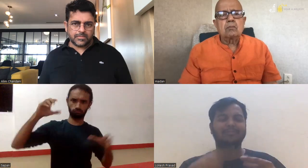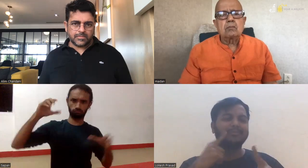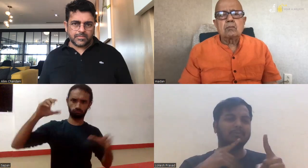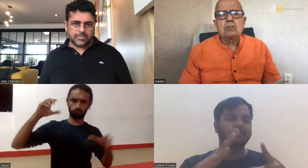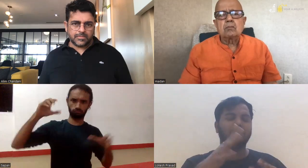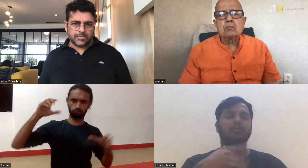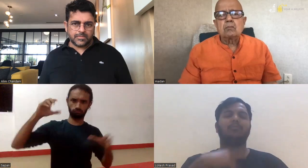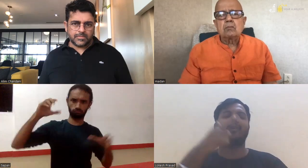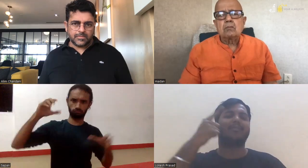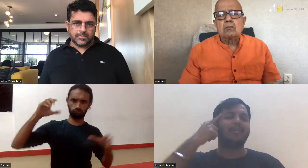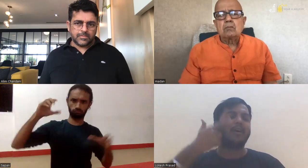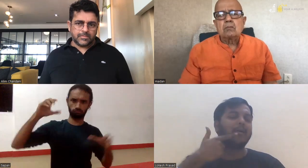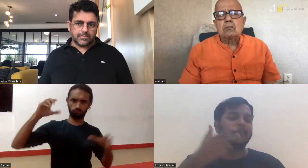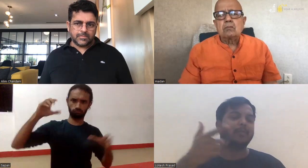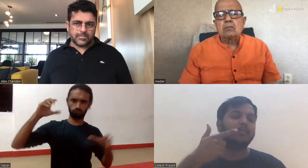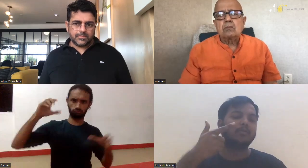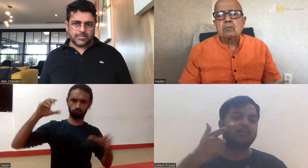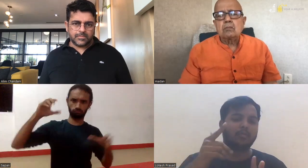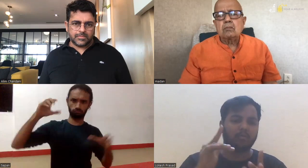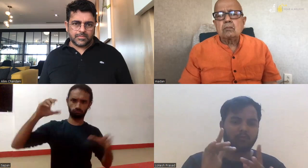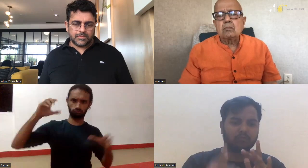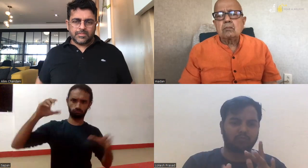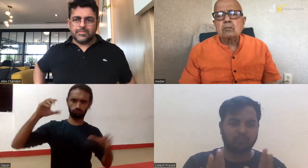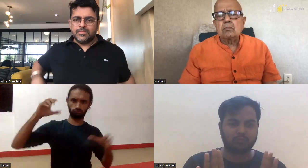Can we have women come in, please?